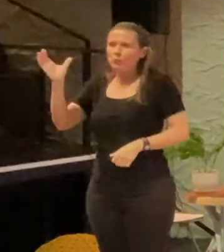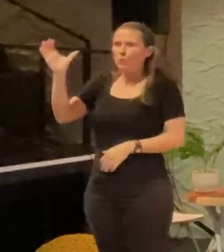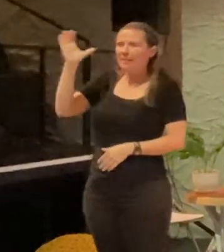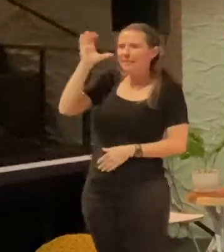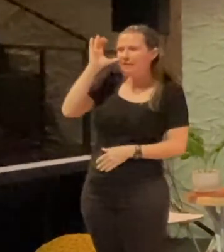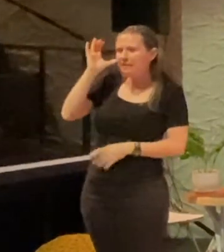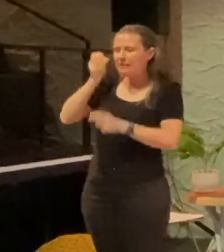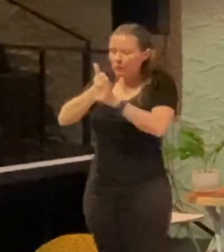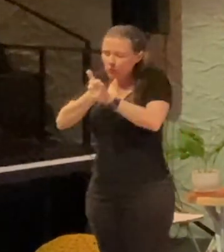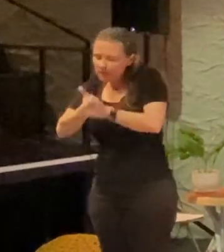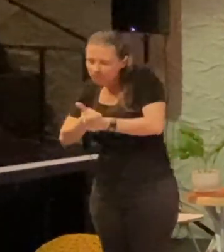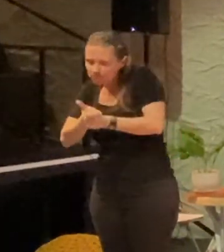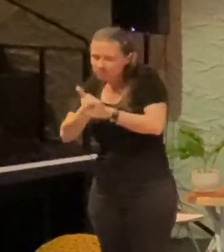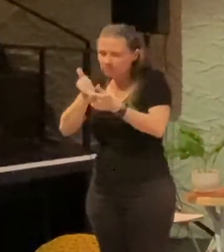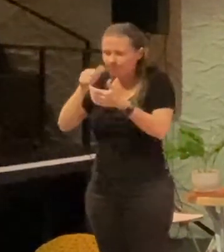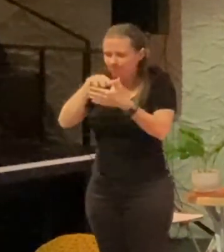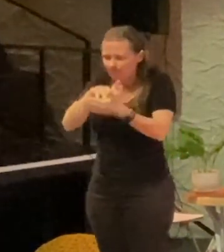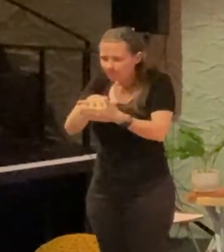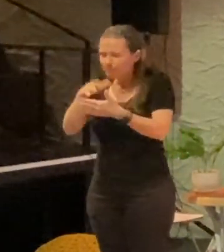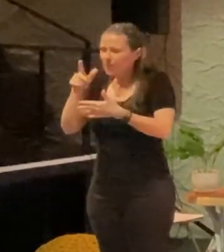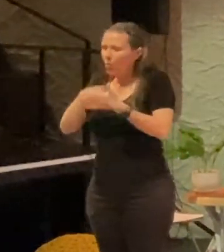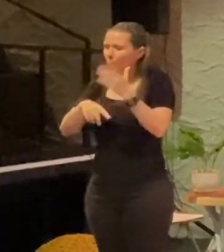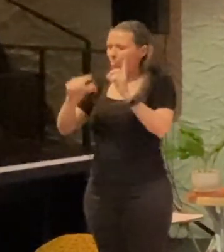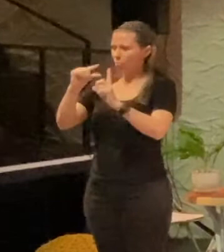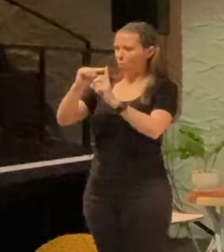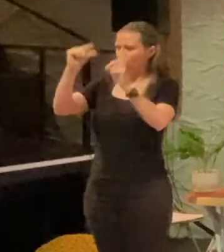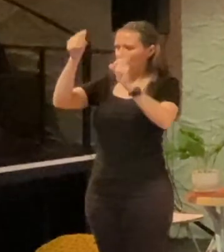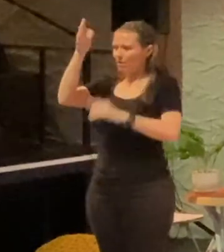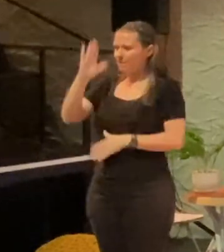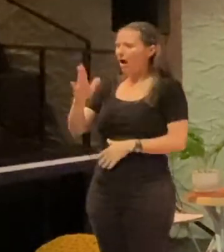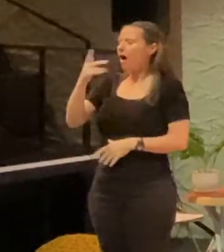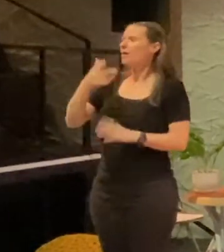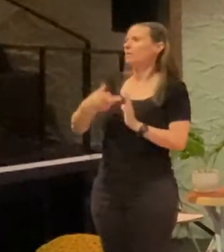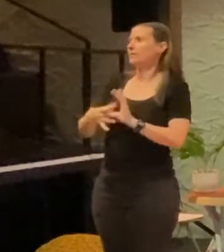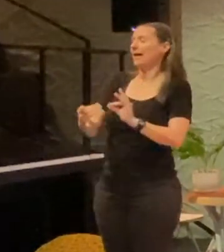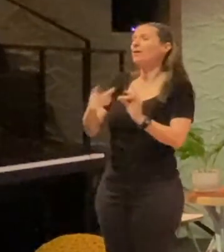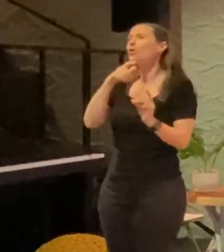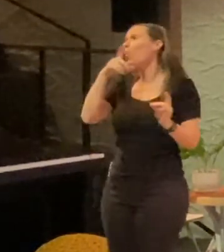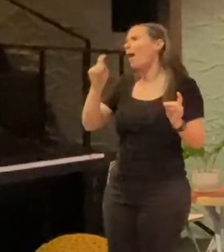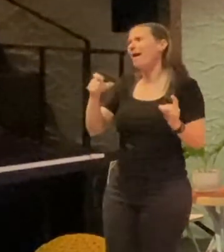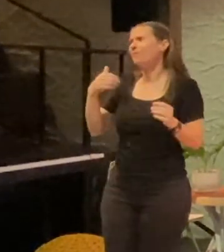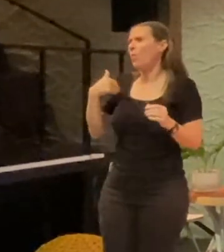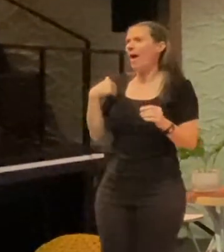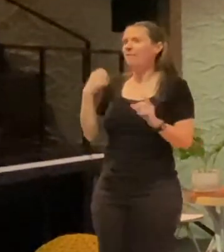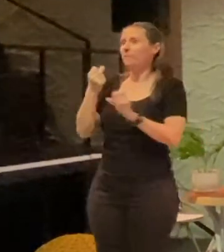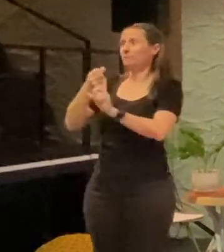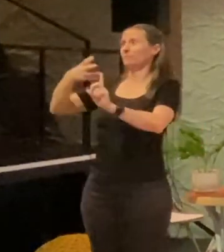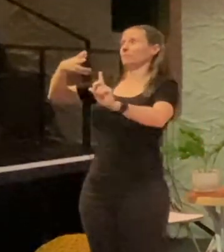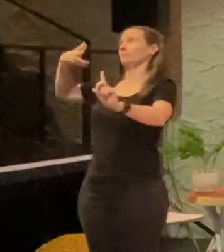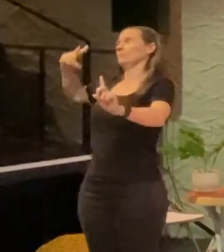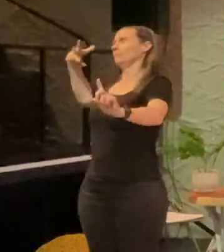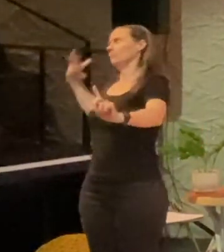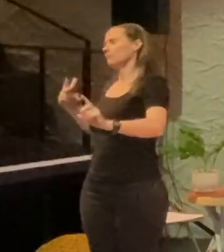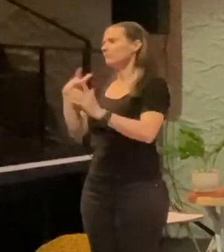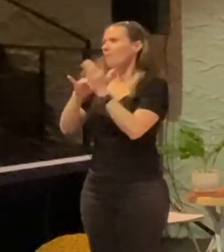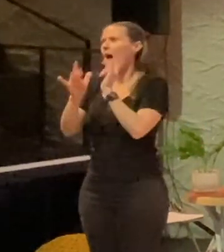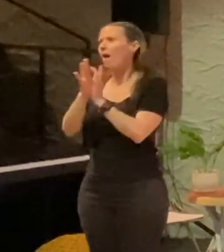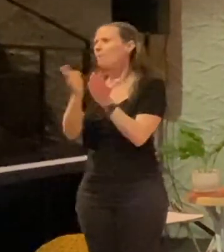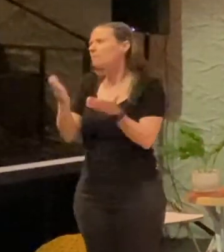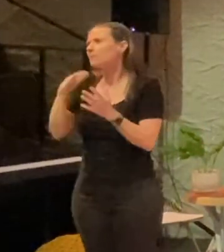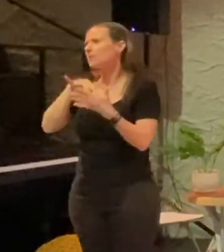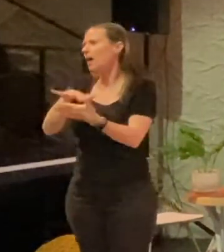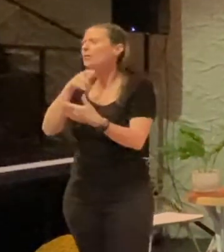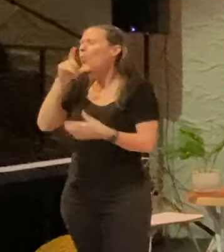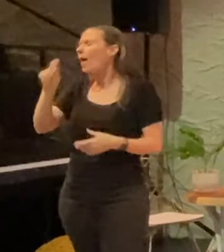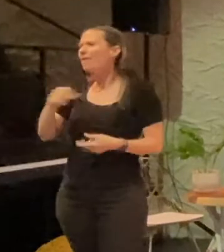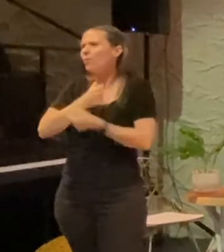lean into what the Word of God is saying. Now look, you don't have to have this kind of Bible study. You don't have to love to